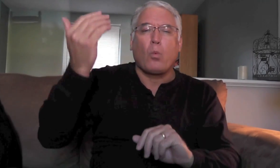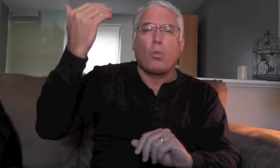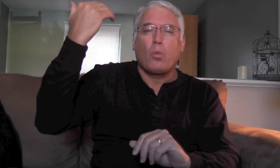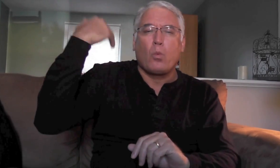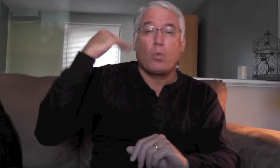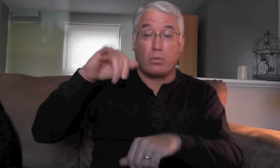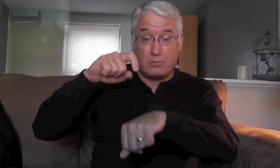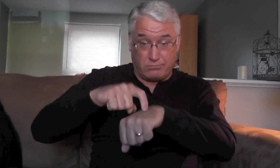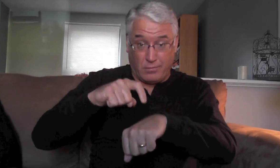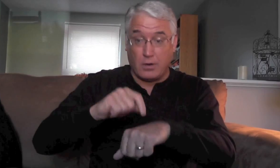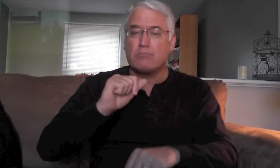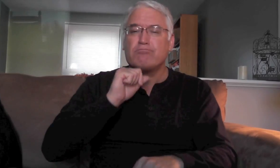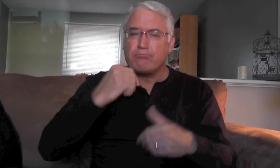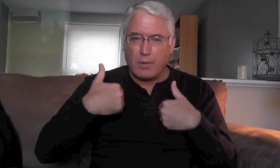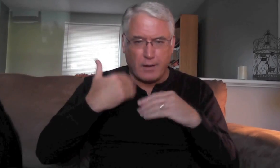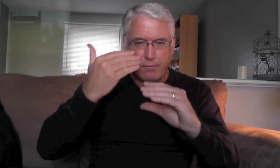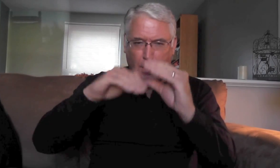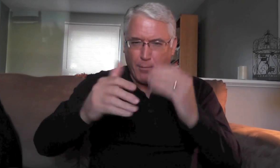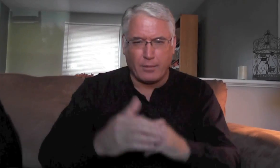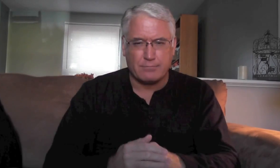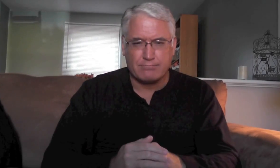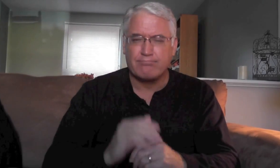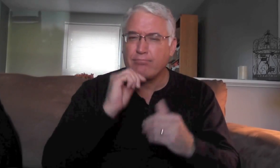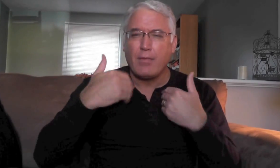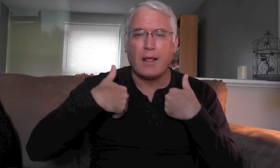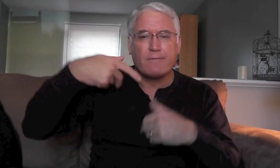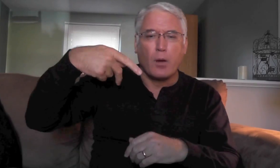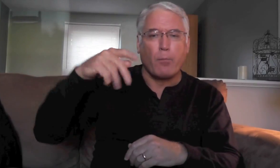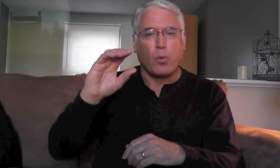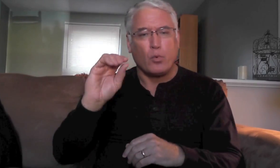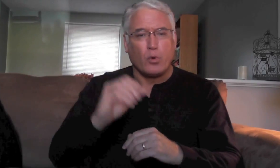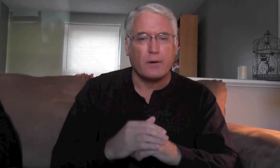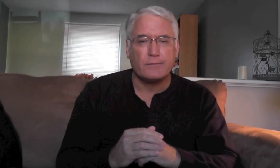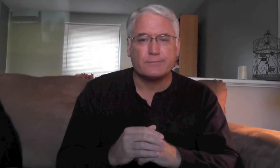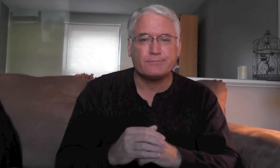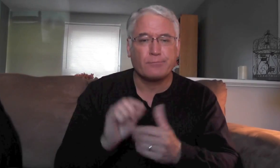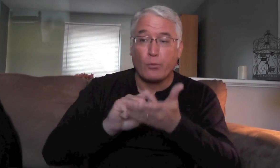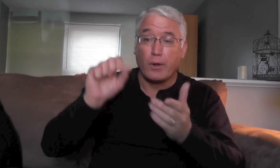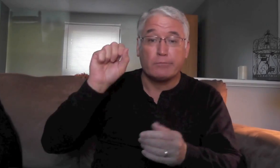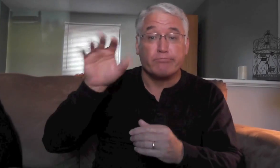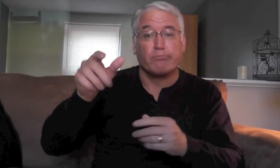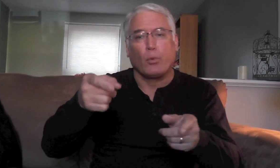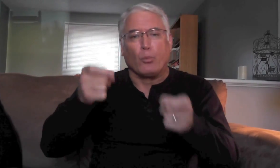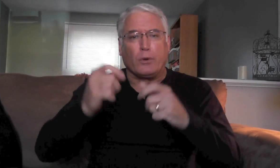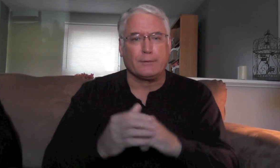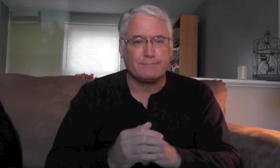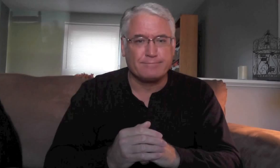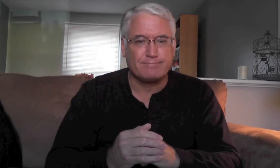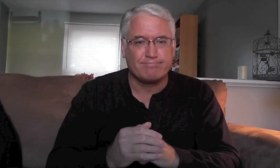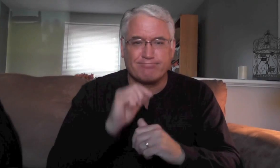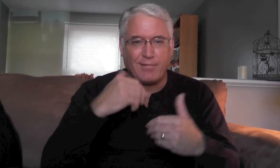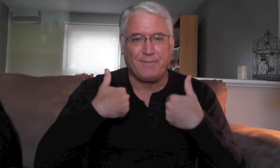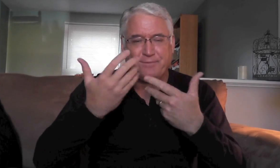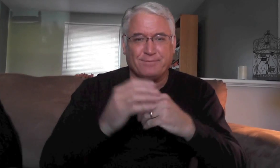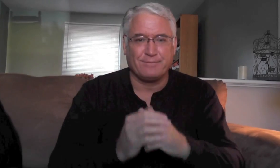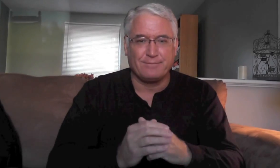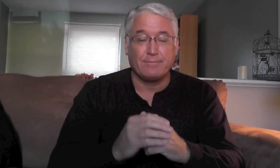is because a long time ago, at that time, they didn't have email, of course, or post office. You know, they couldn't just drop it off the post